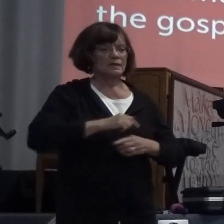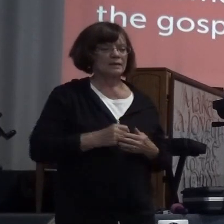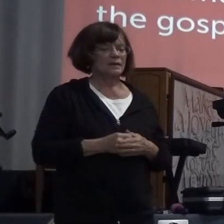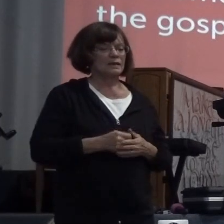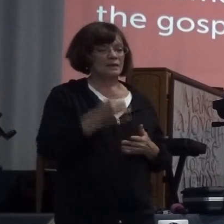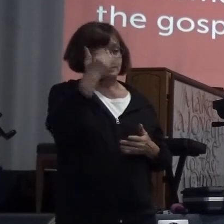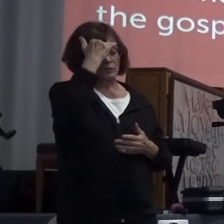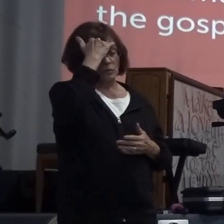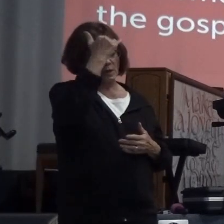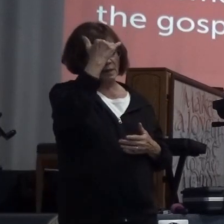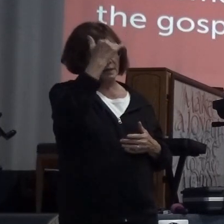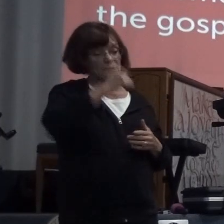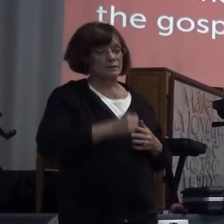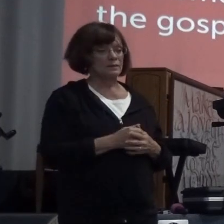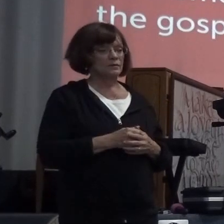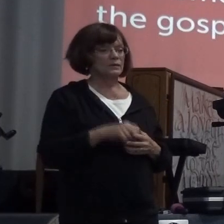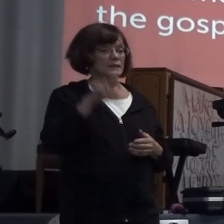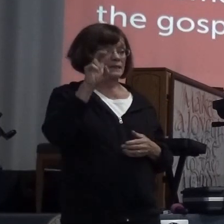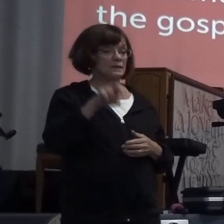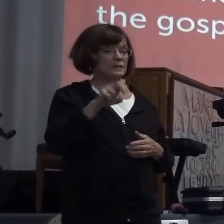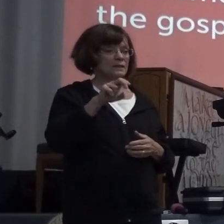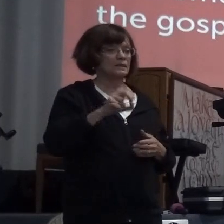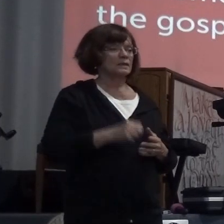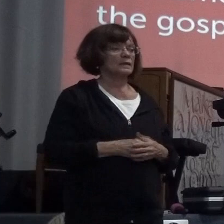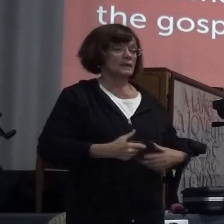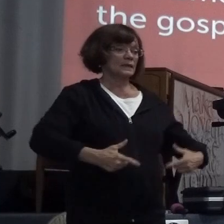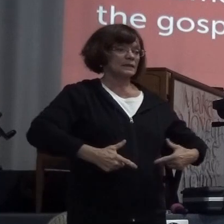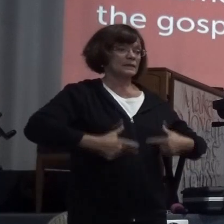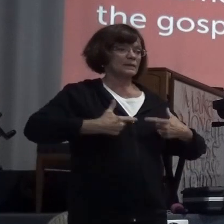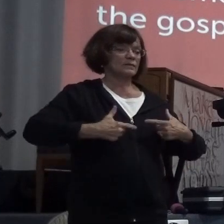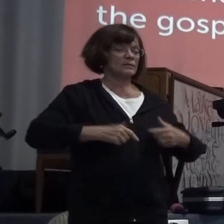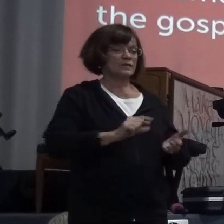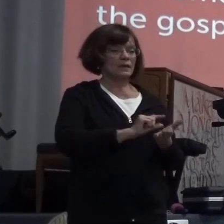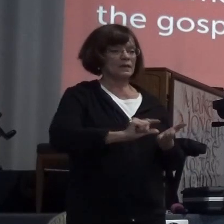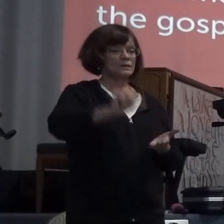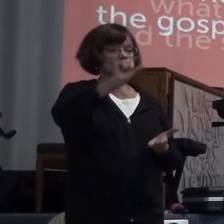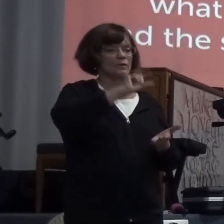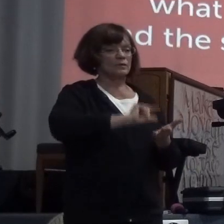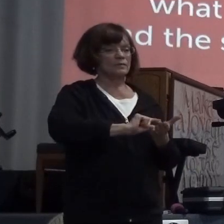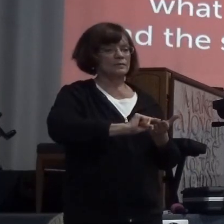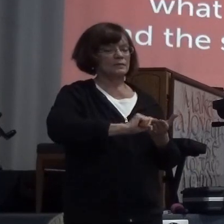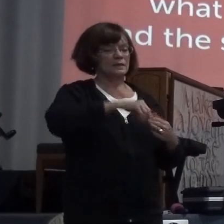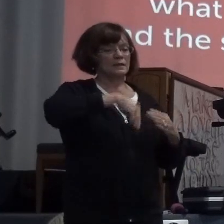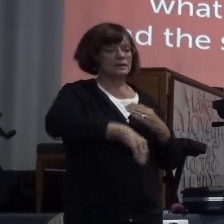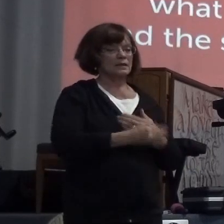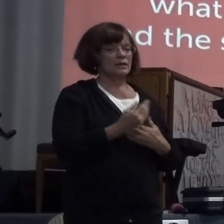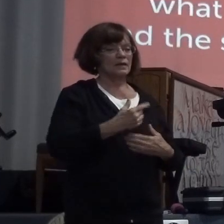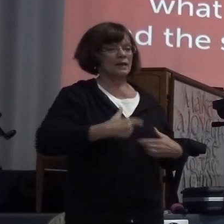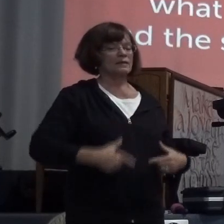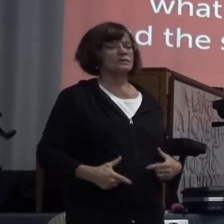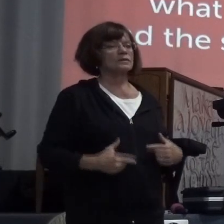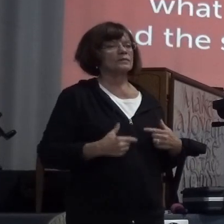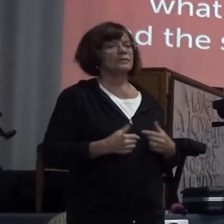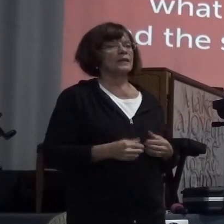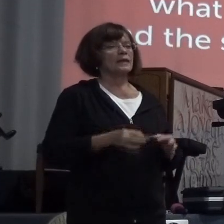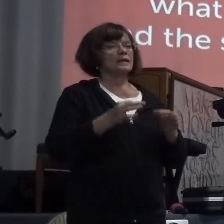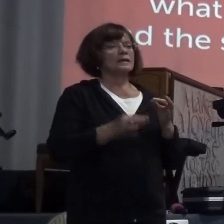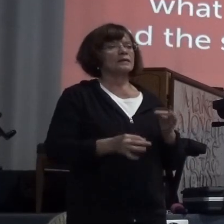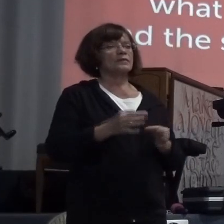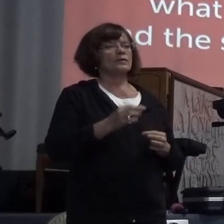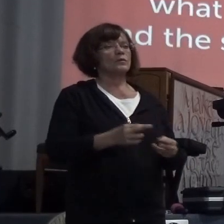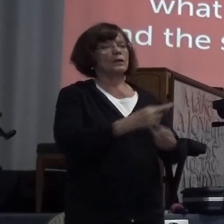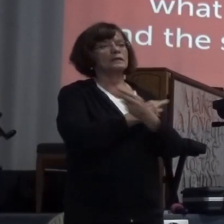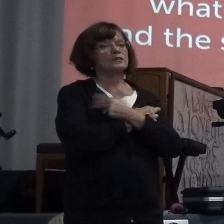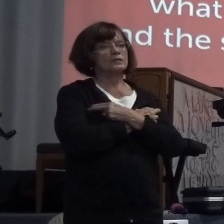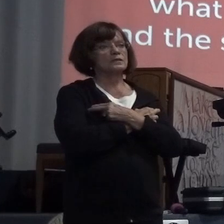the gospel. We need to live it out in our lives as well. He says, and if the righteous is